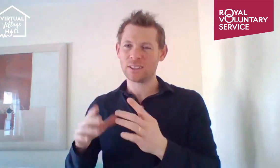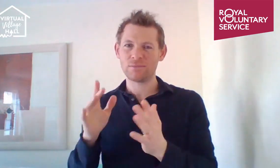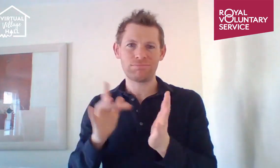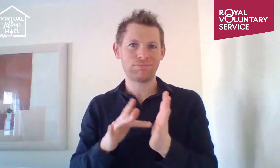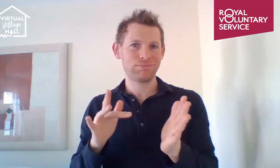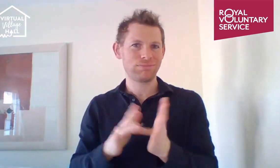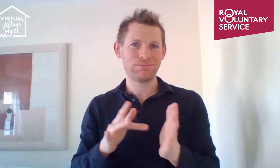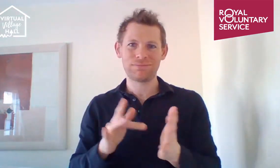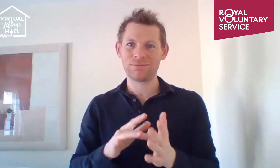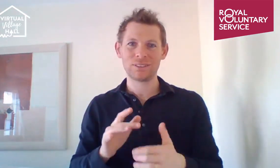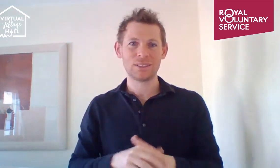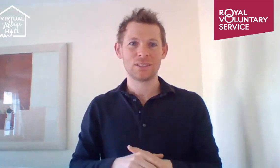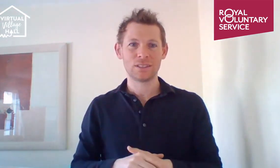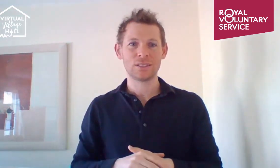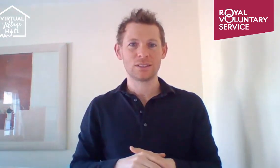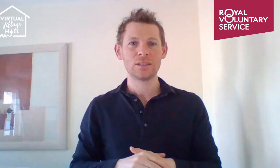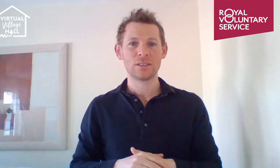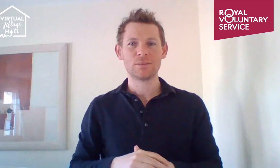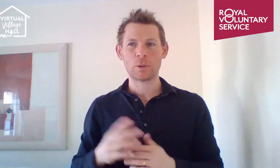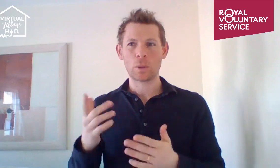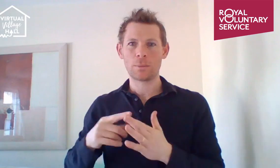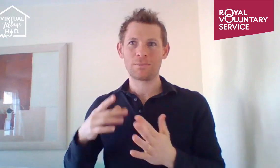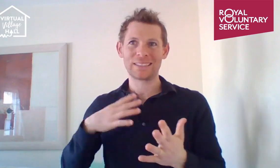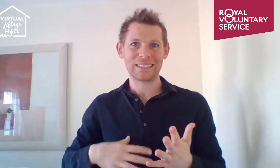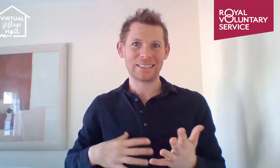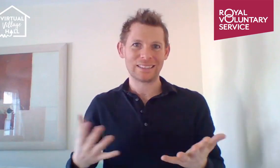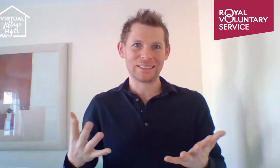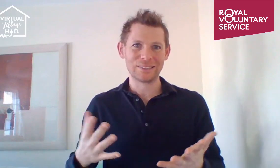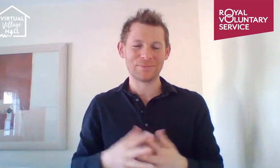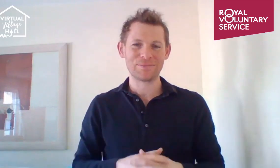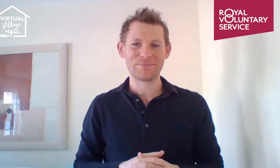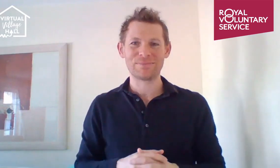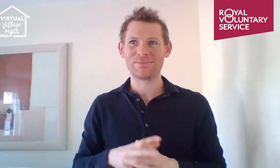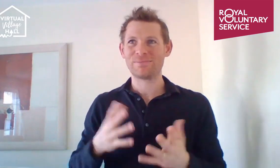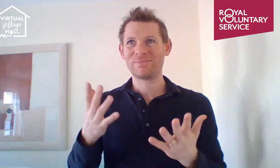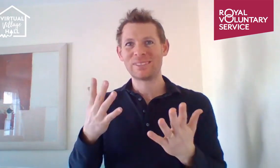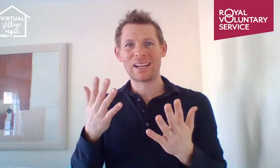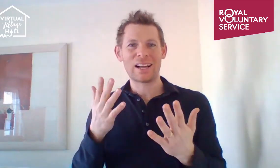Education for deaf children is so important, and it's a